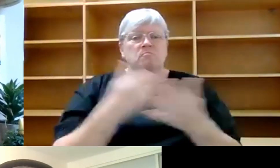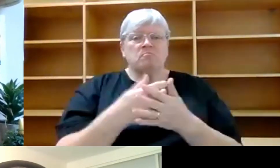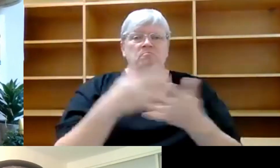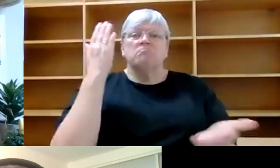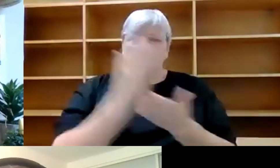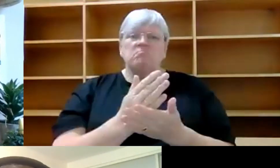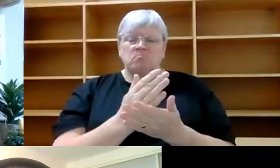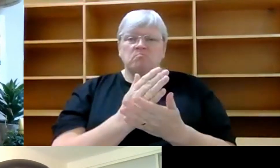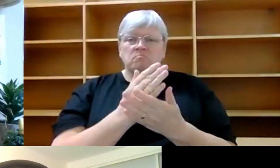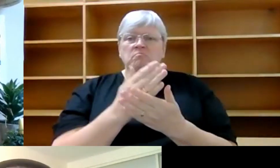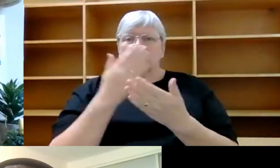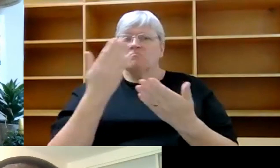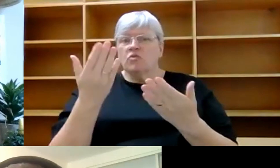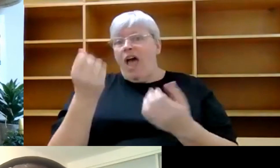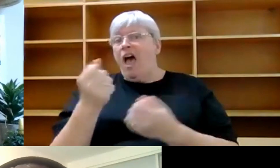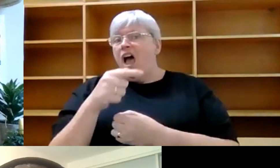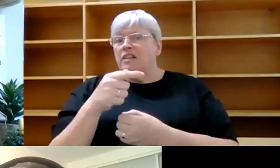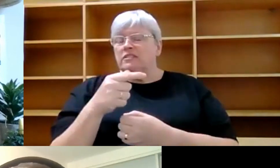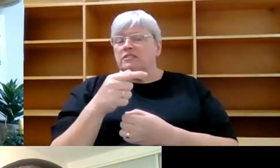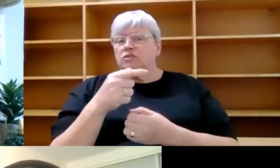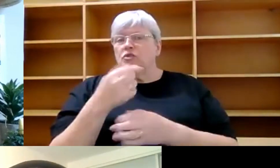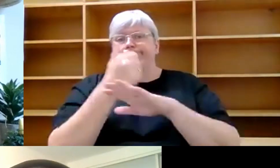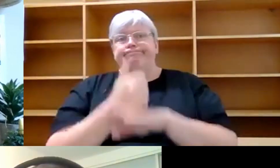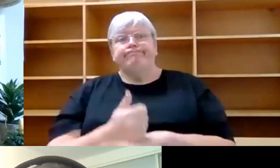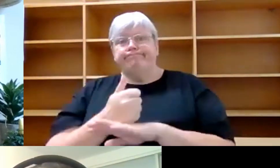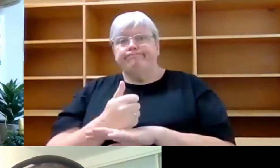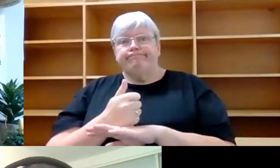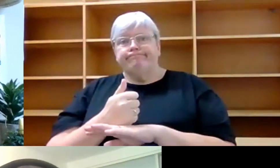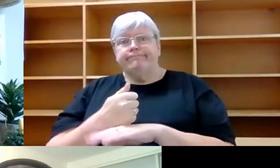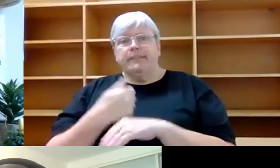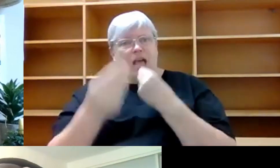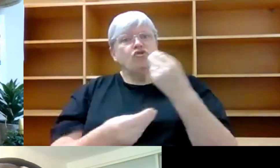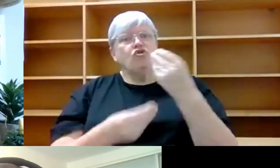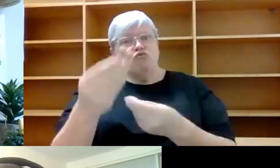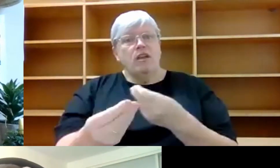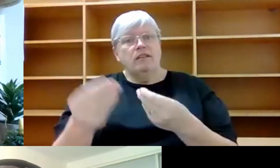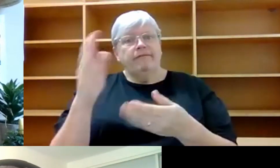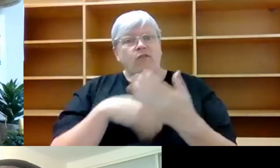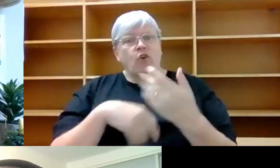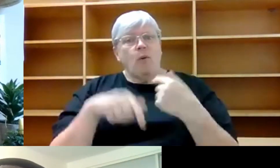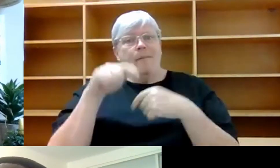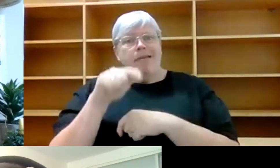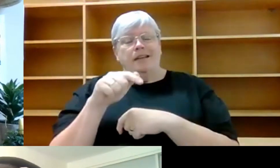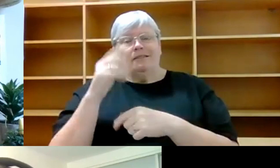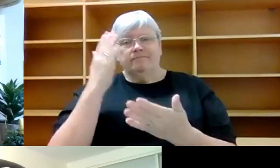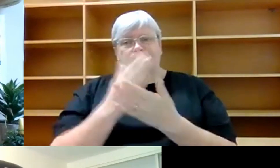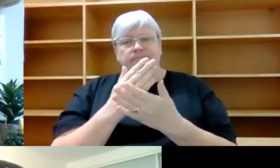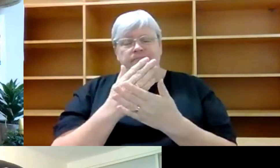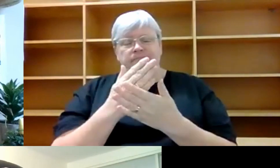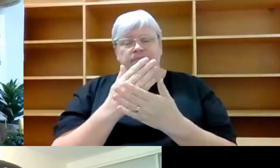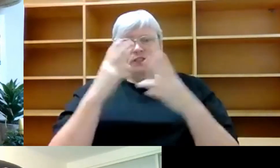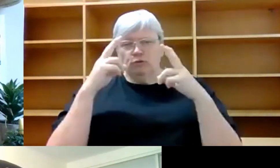to put my story on, hang my story on, if you like. But the further I went into